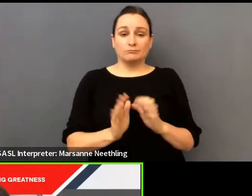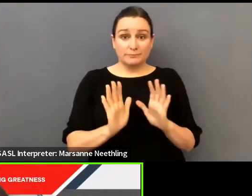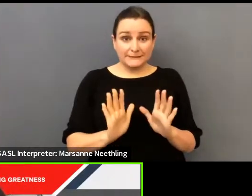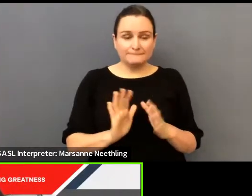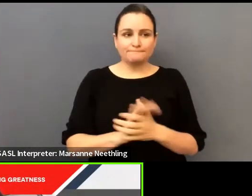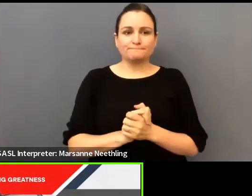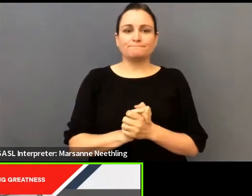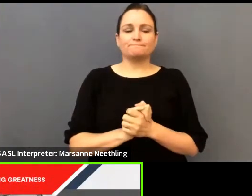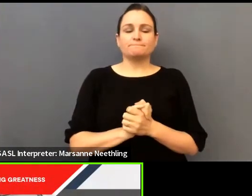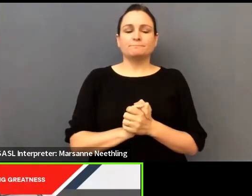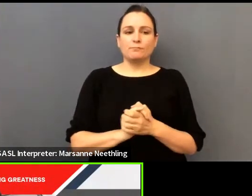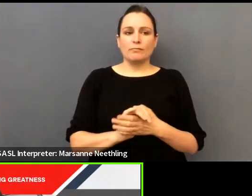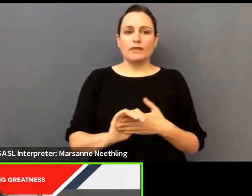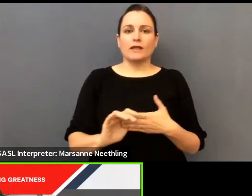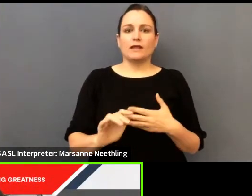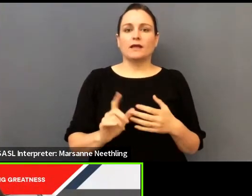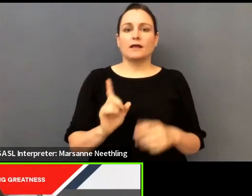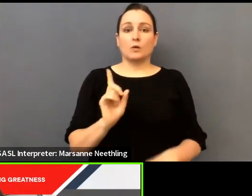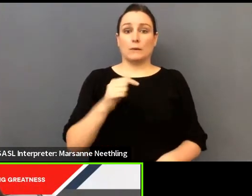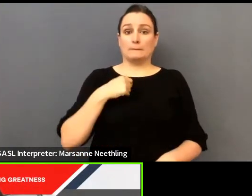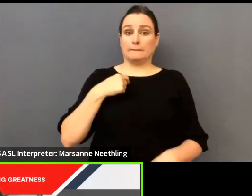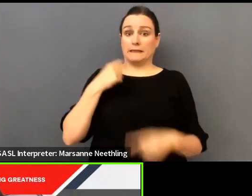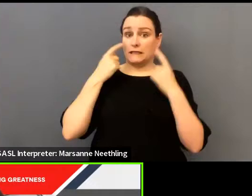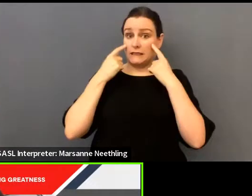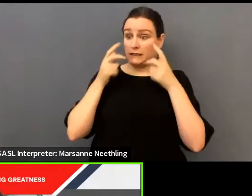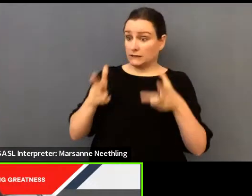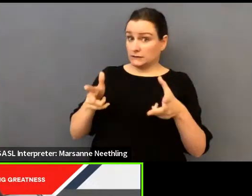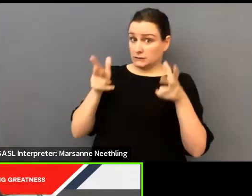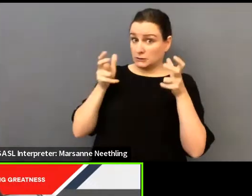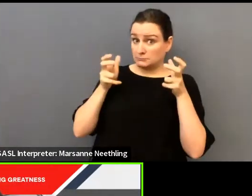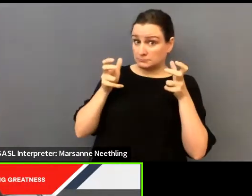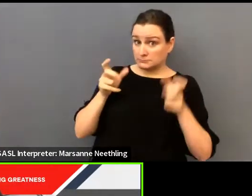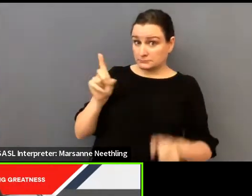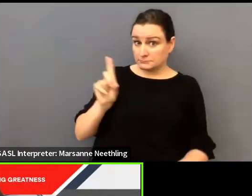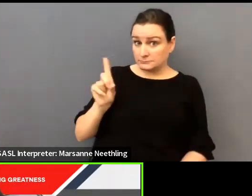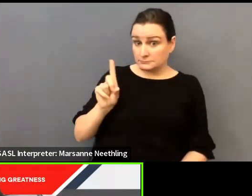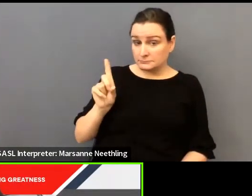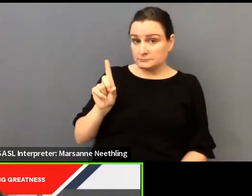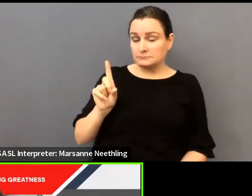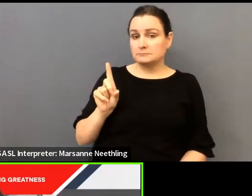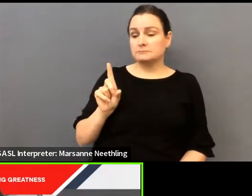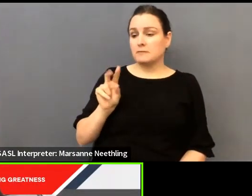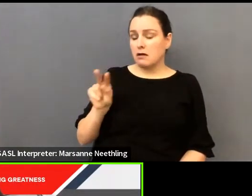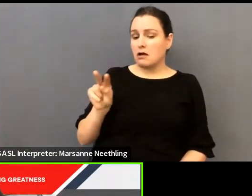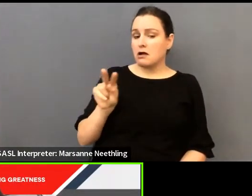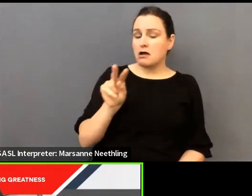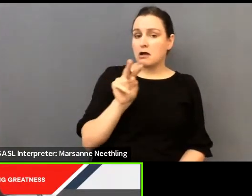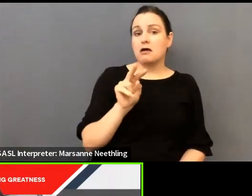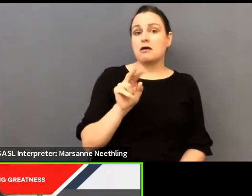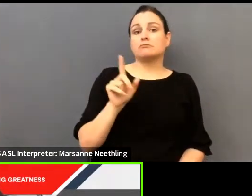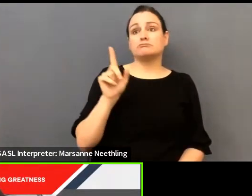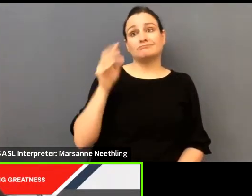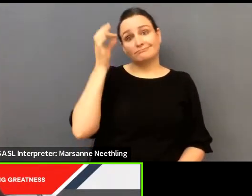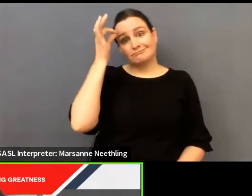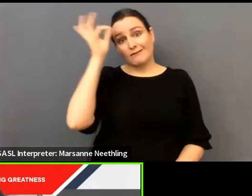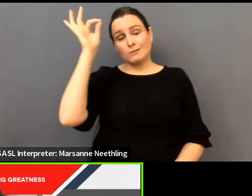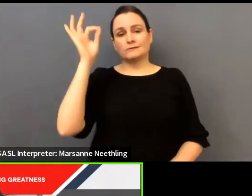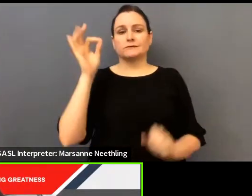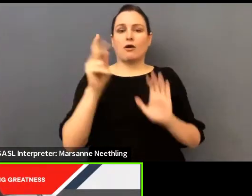And so my impression is that there aren't any policies at this